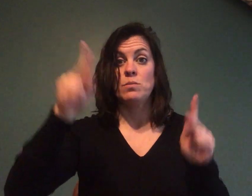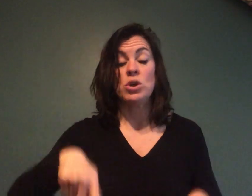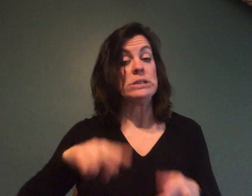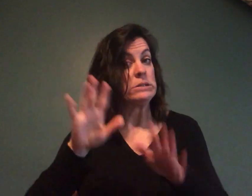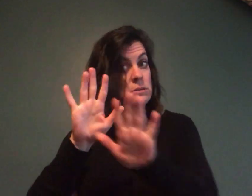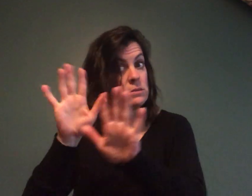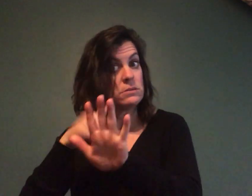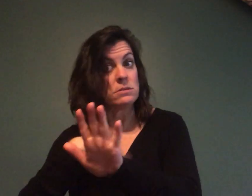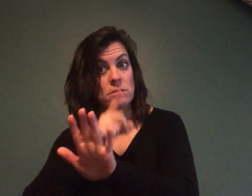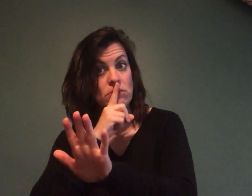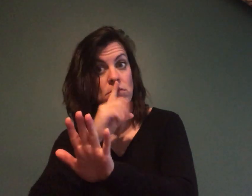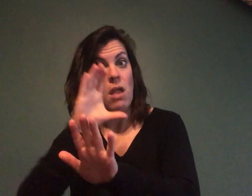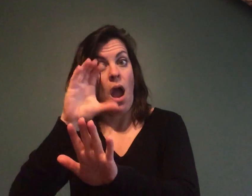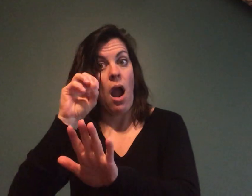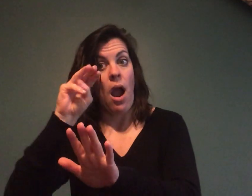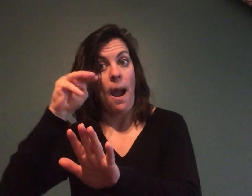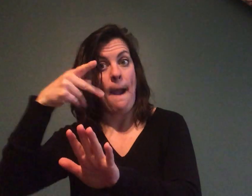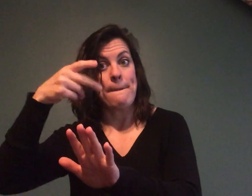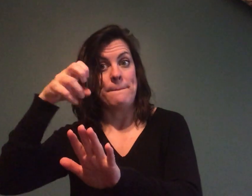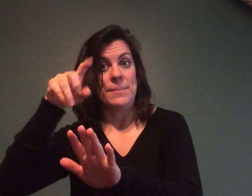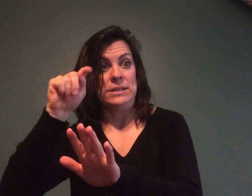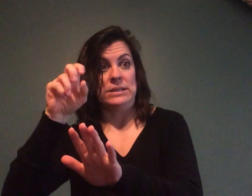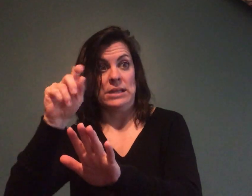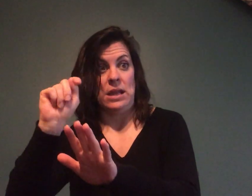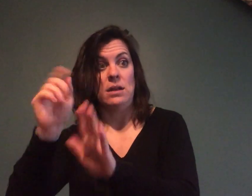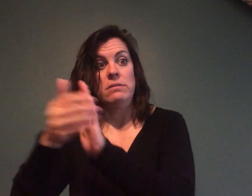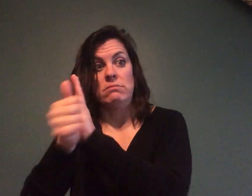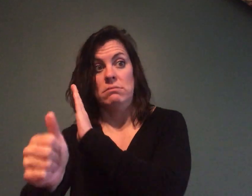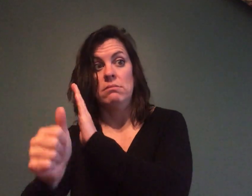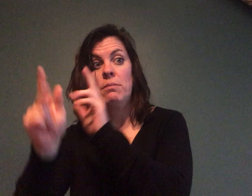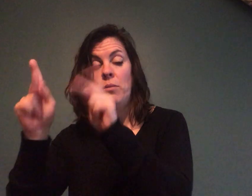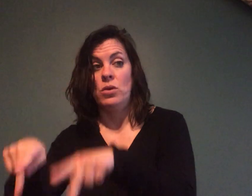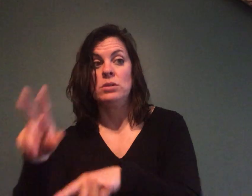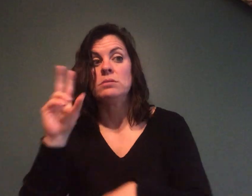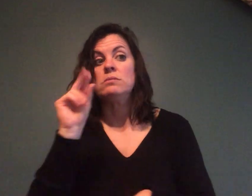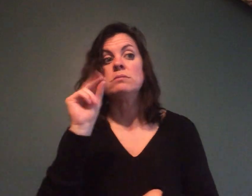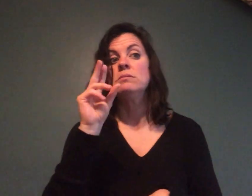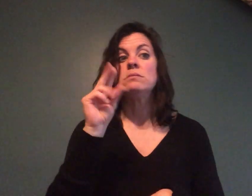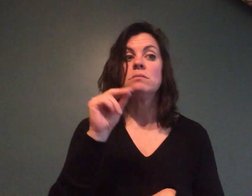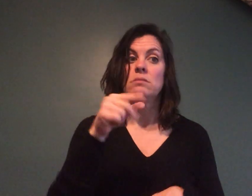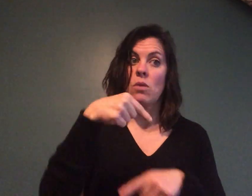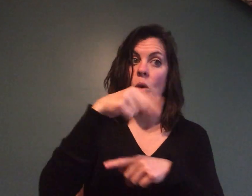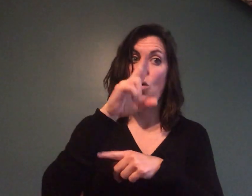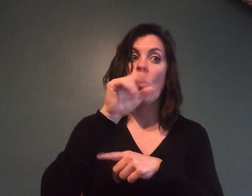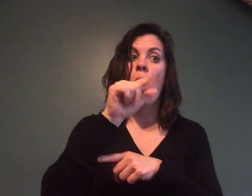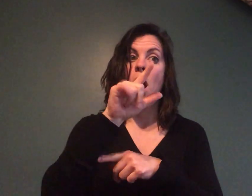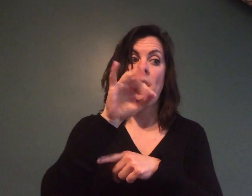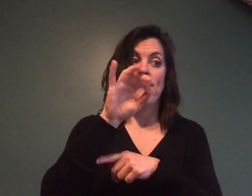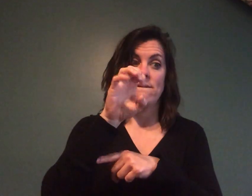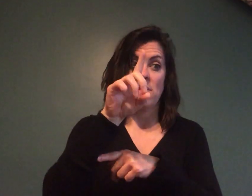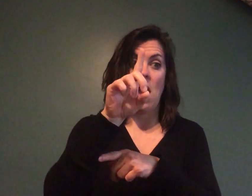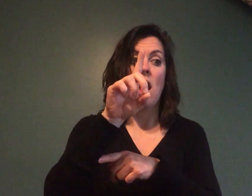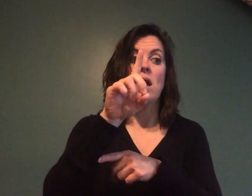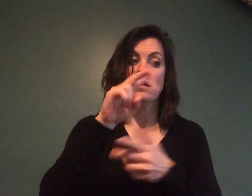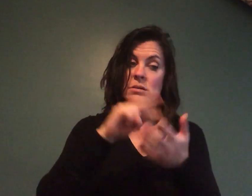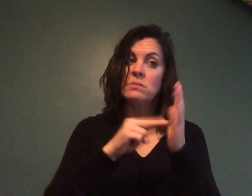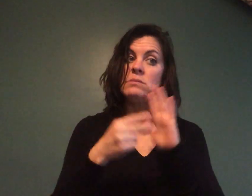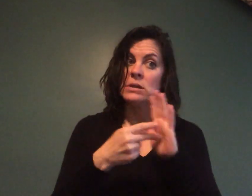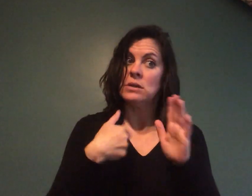the electrician or something like that. Even though you're building trades and we're teaching you a little bit of this and a little bit of that, okay, on a job site,